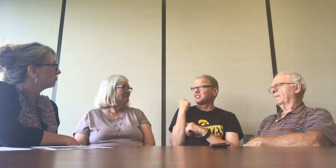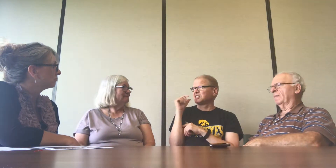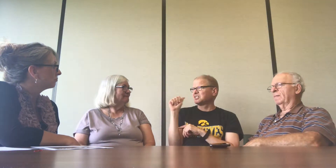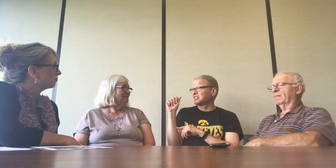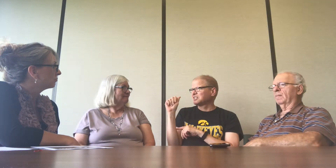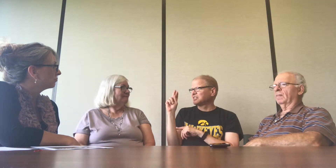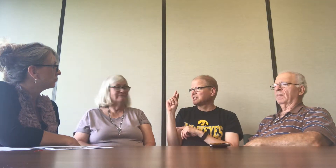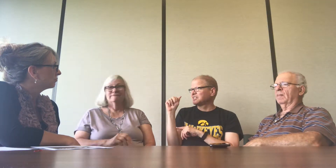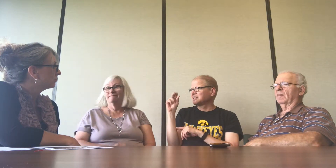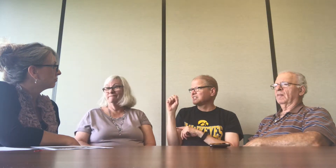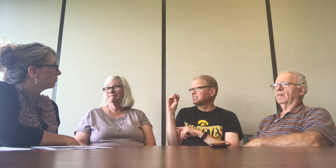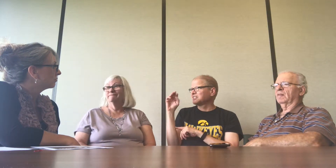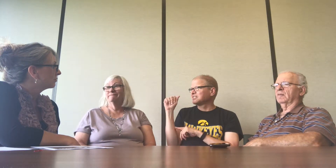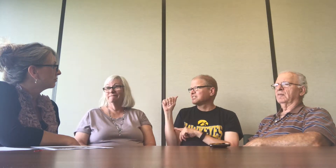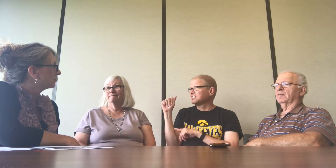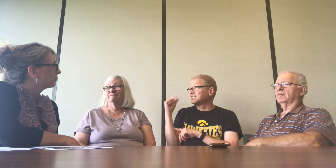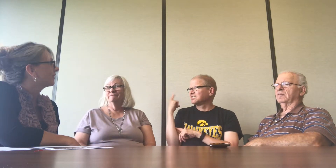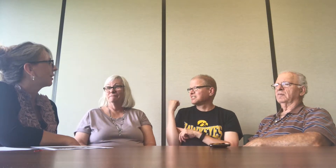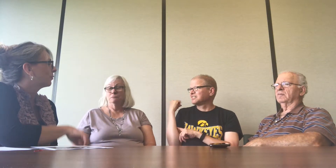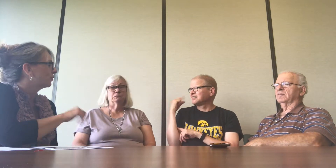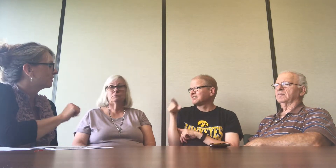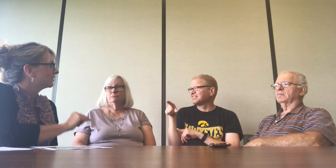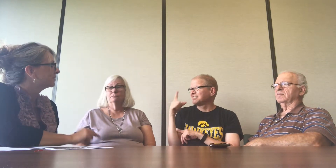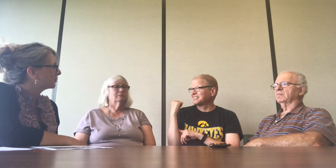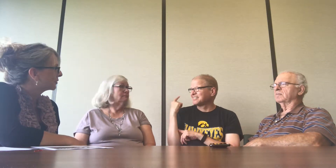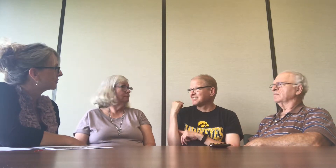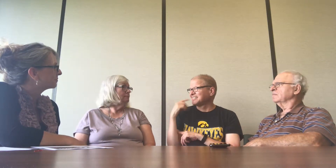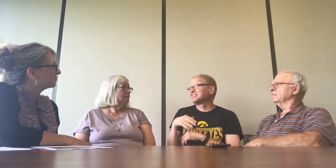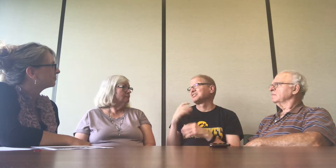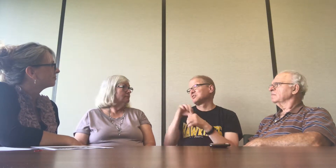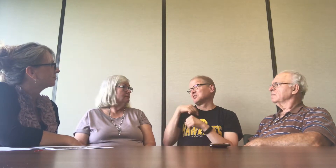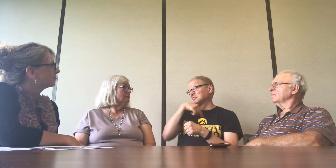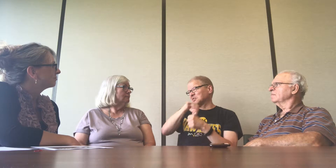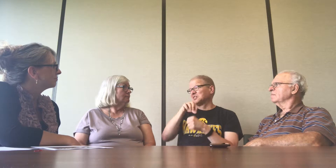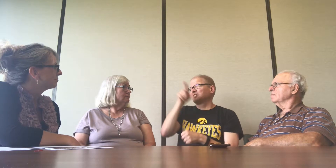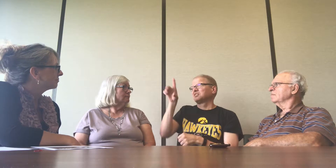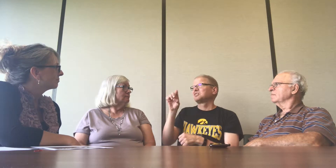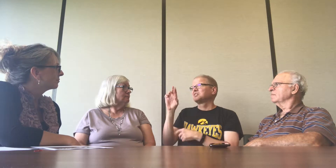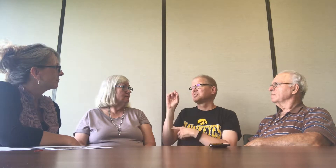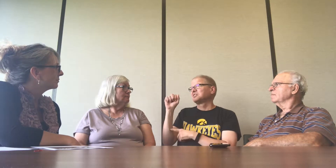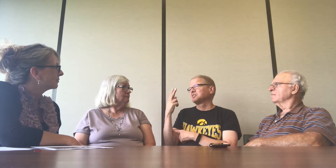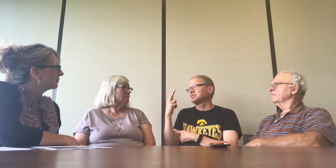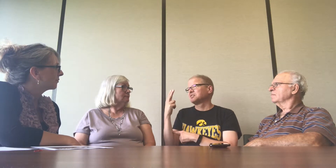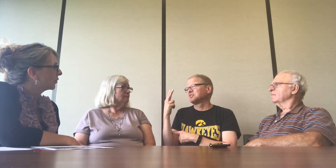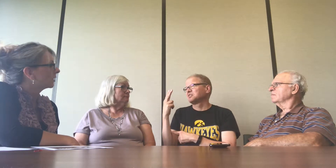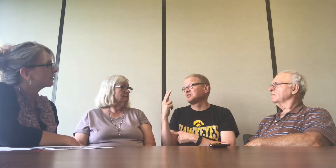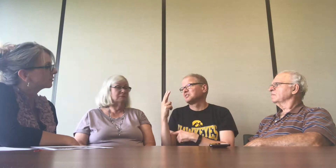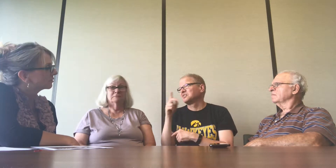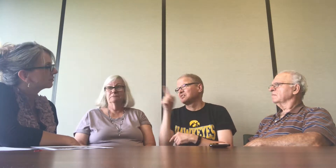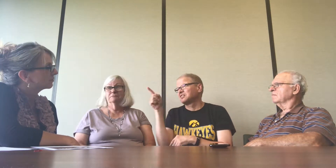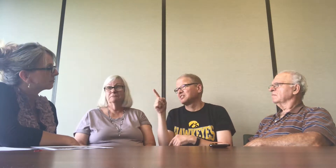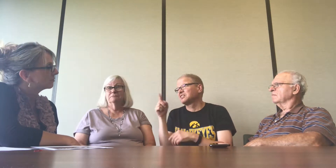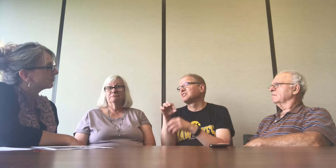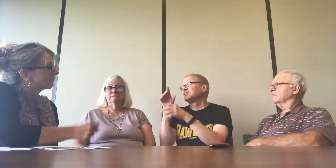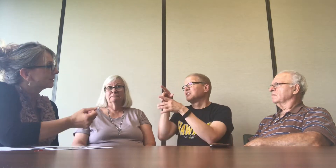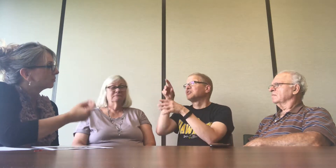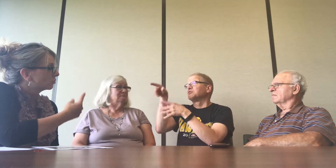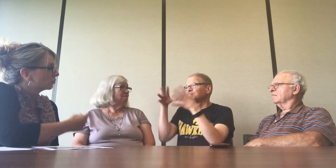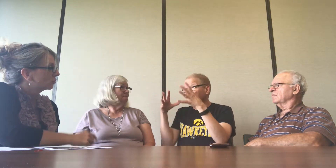last year we met in Anamosa, and at that time we voted to determine where we would go